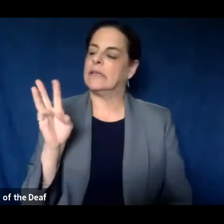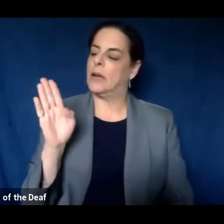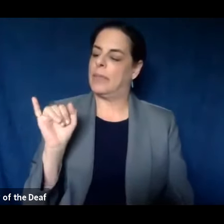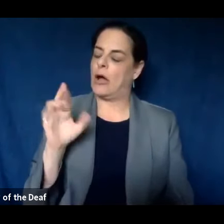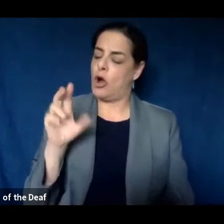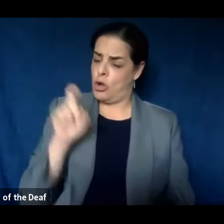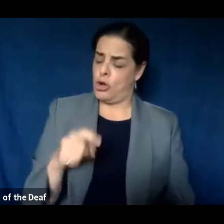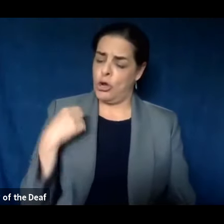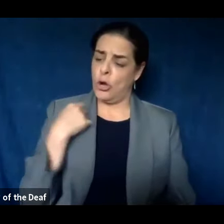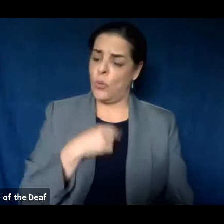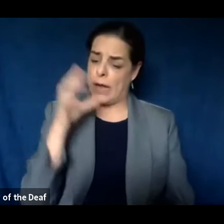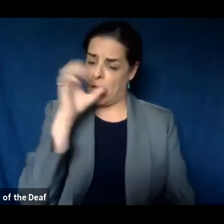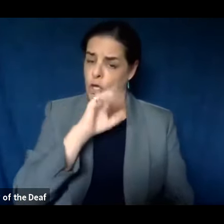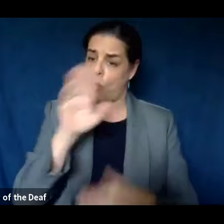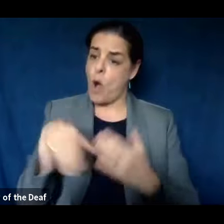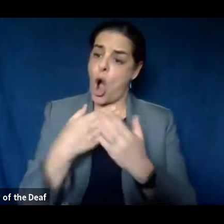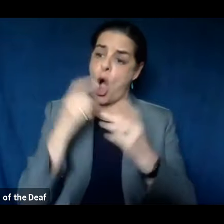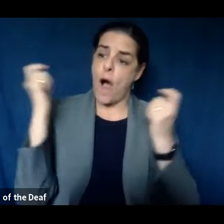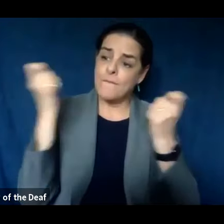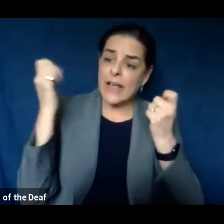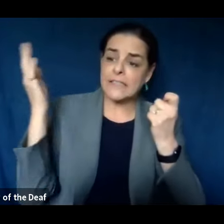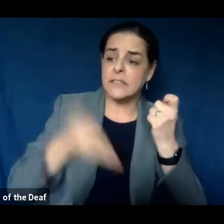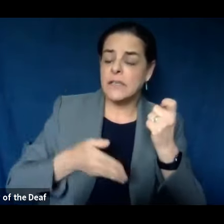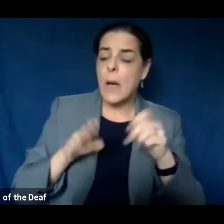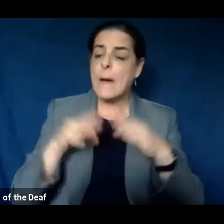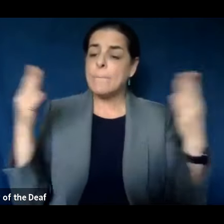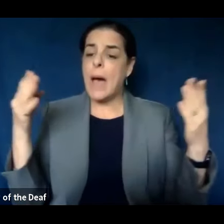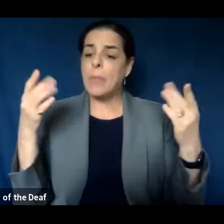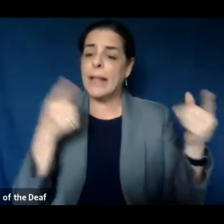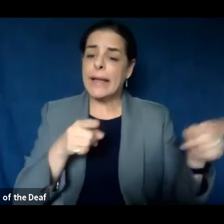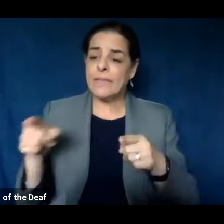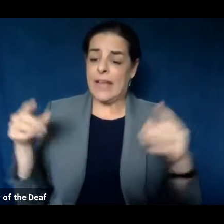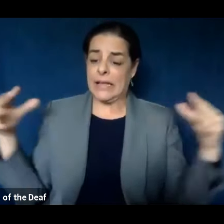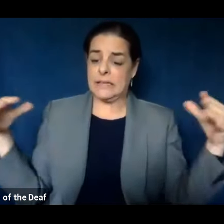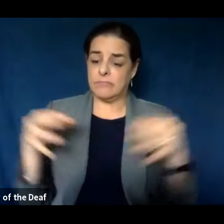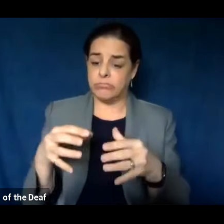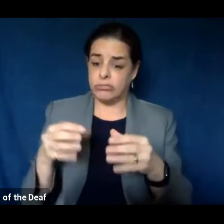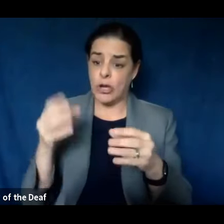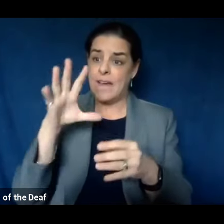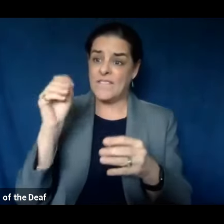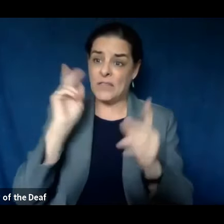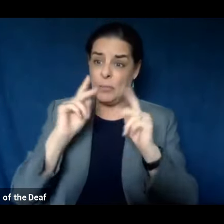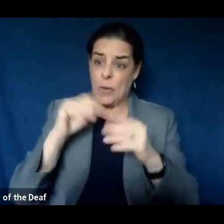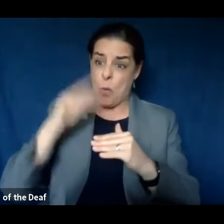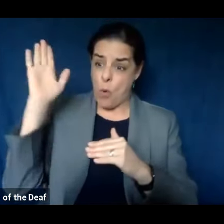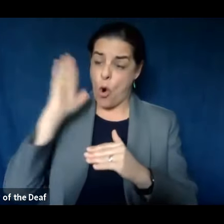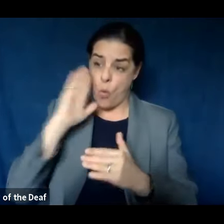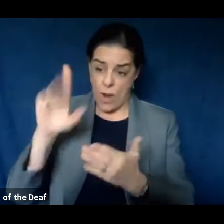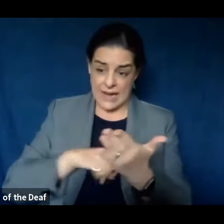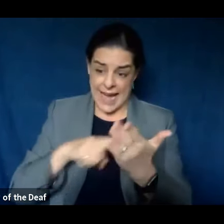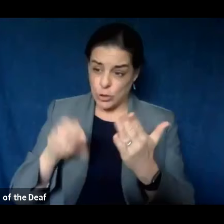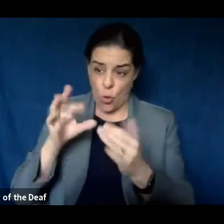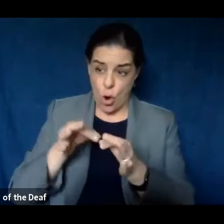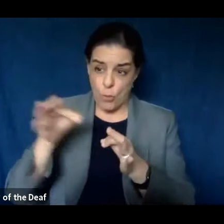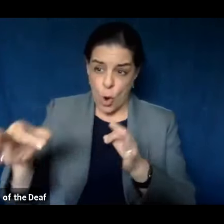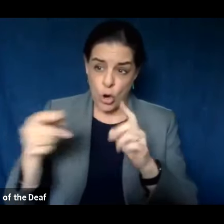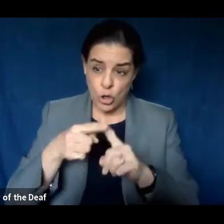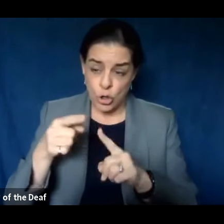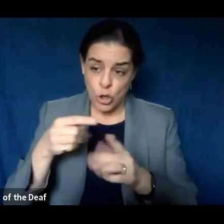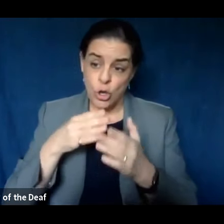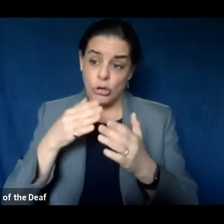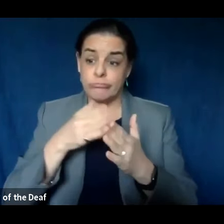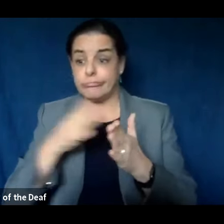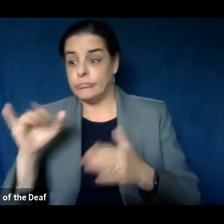should we assume all festivals / public events with gatherings of 50 or more are canceled or postponed through June, and